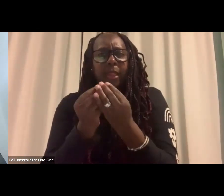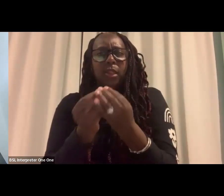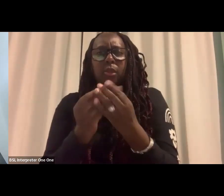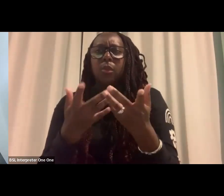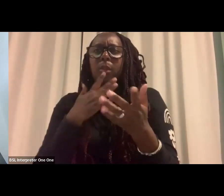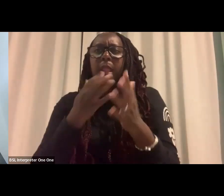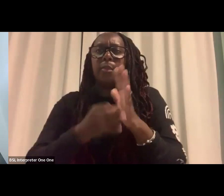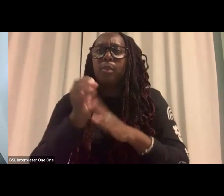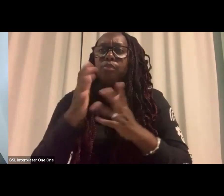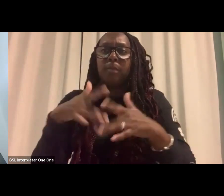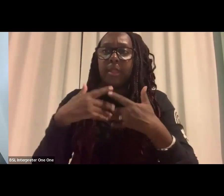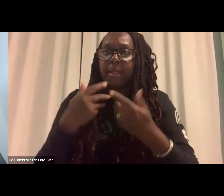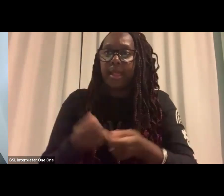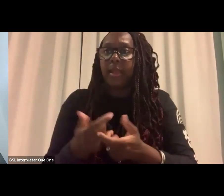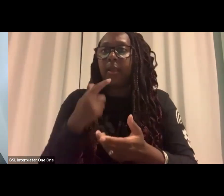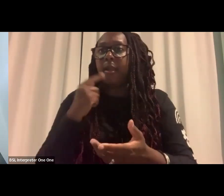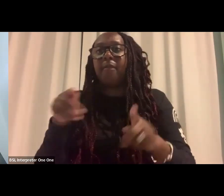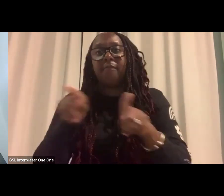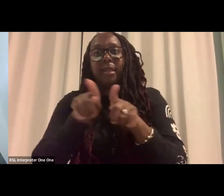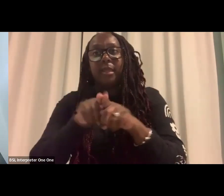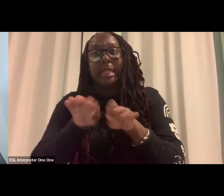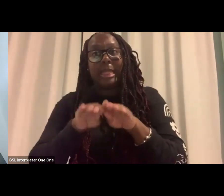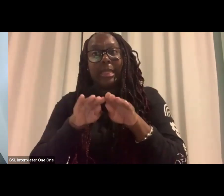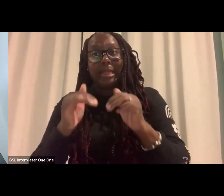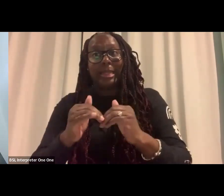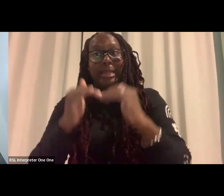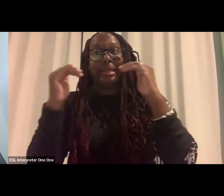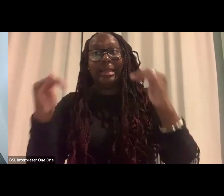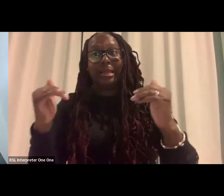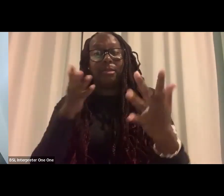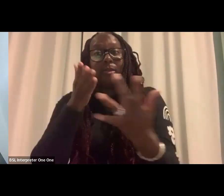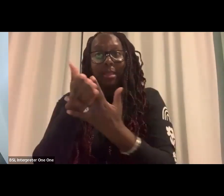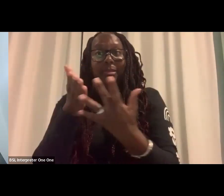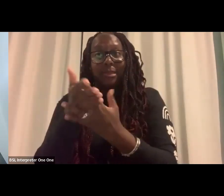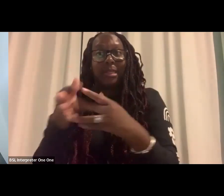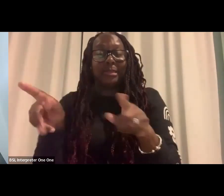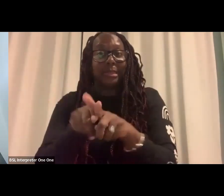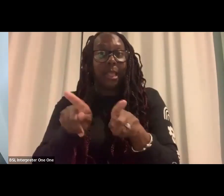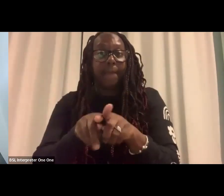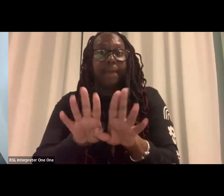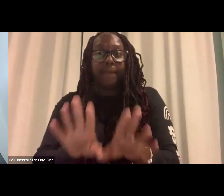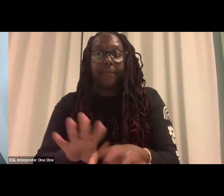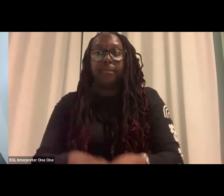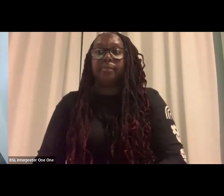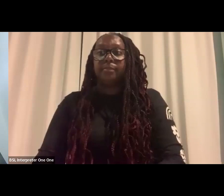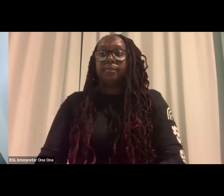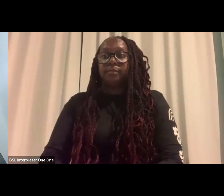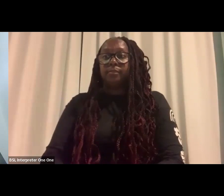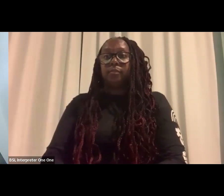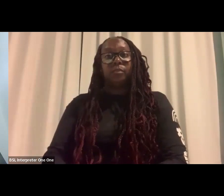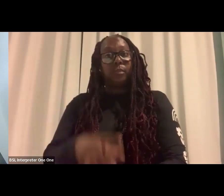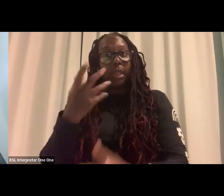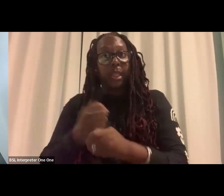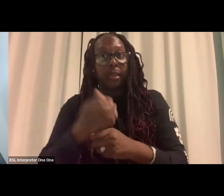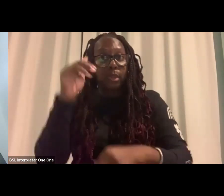improving health, and providing equal access to education and resources for all Bhutanese citizens. So we have a very inclusive